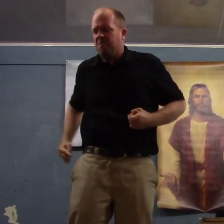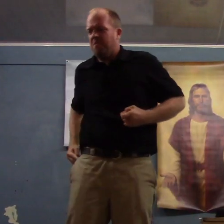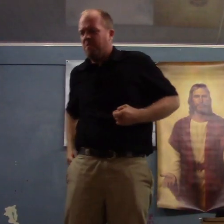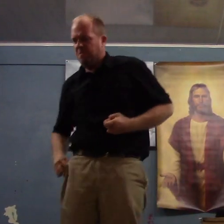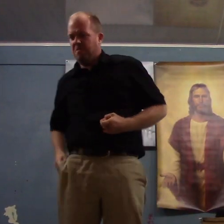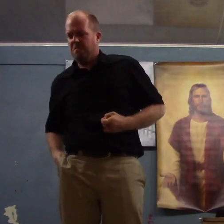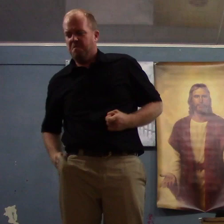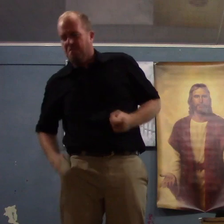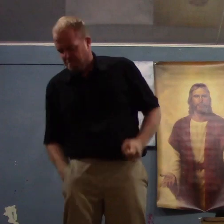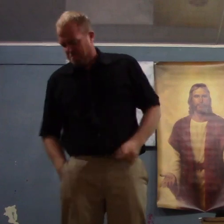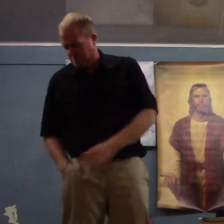to get into heaven.